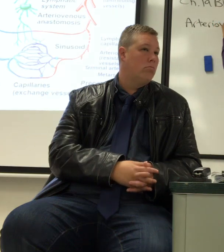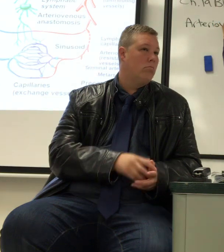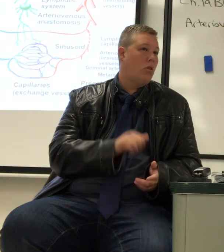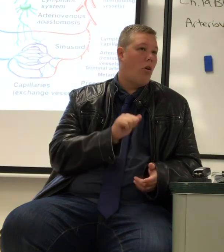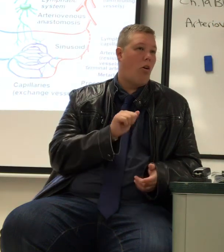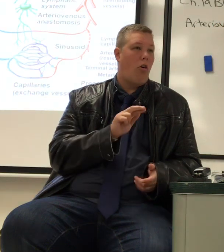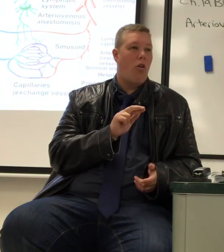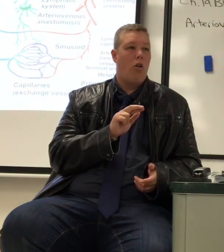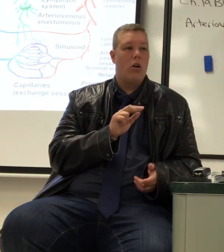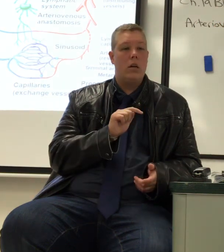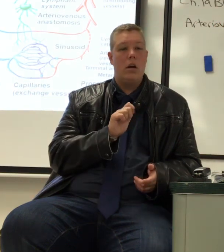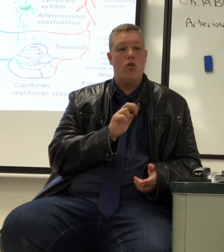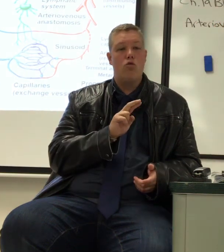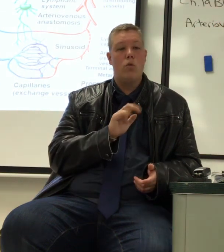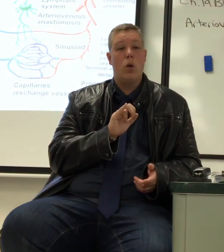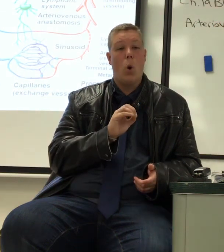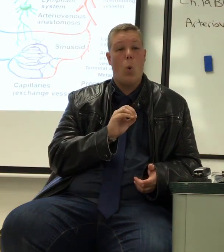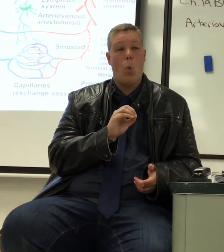venous